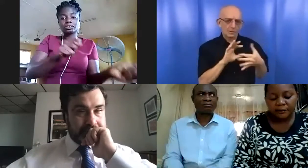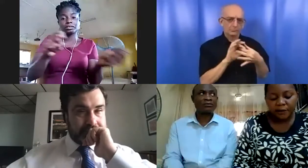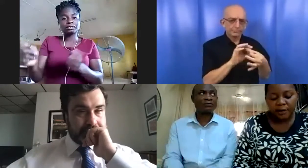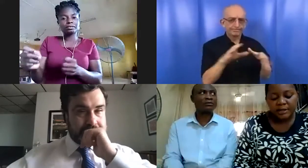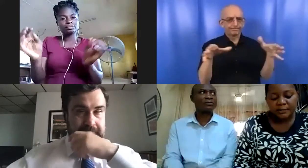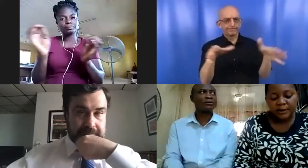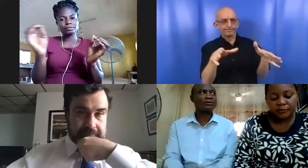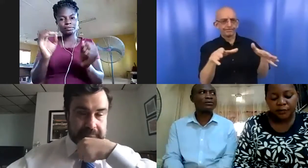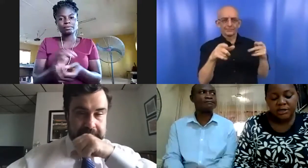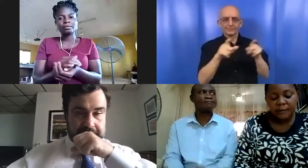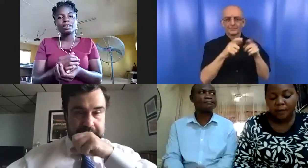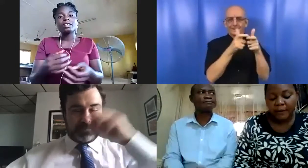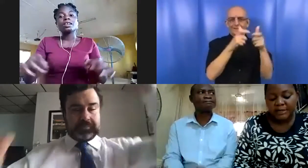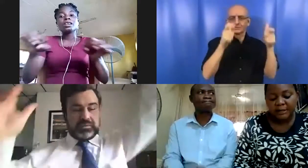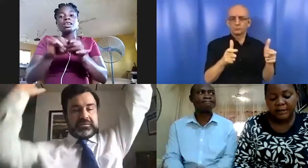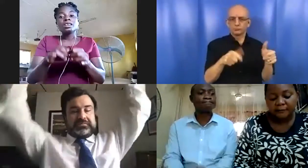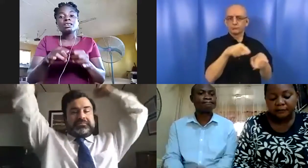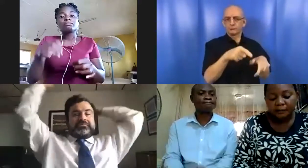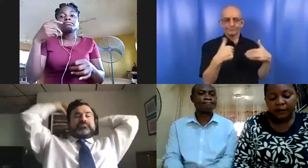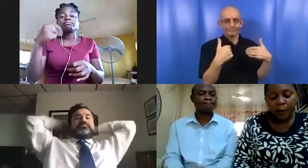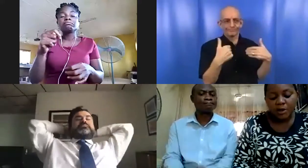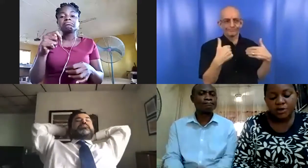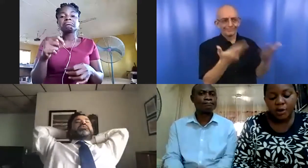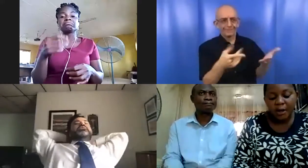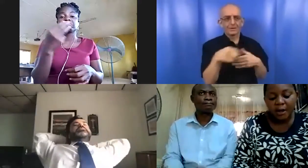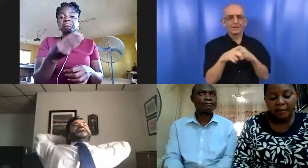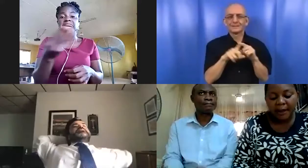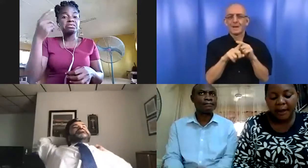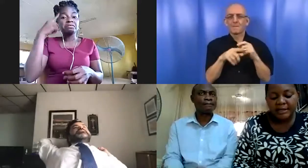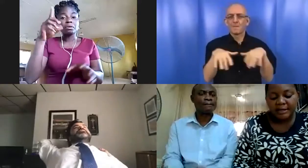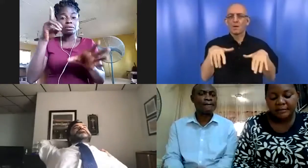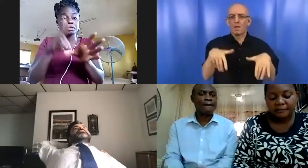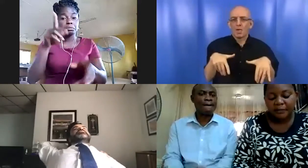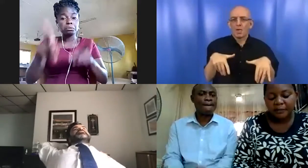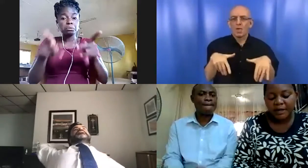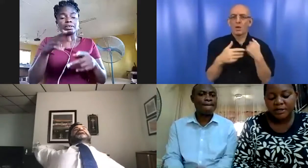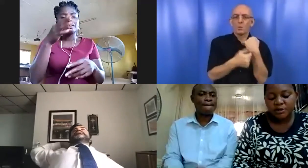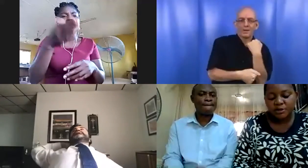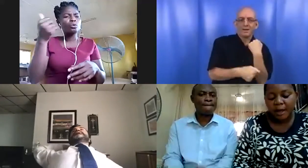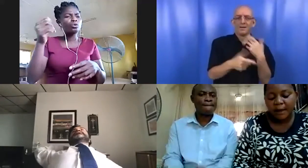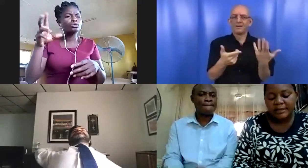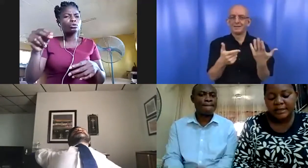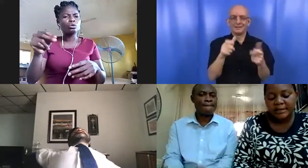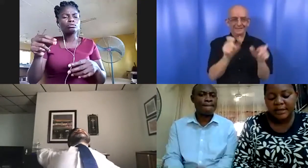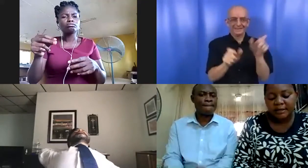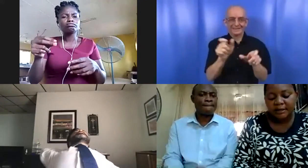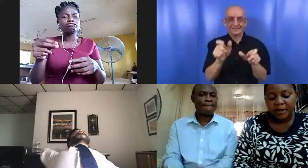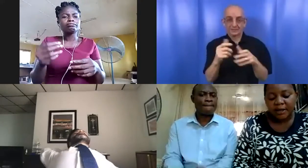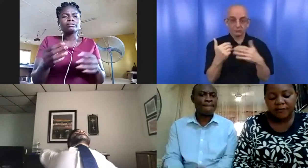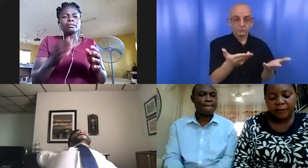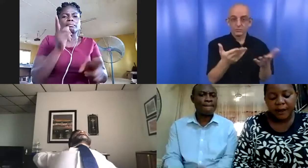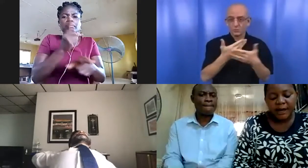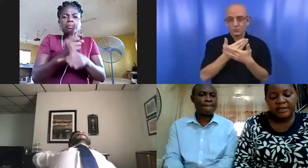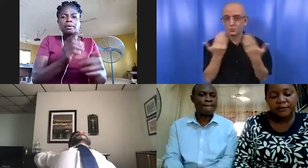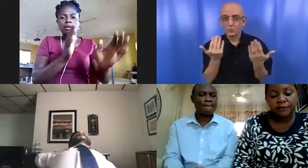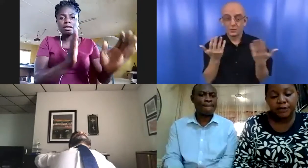earmarked for disabled persons, there was no mechanism in place to help ascertain if